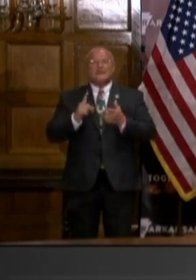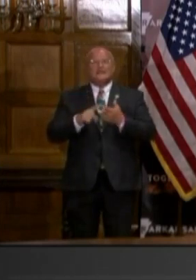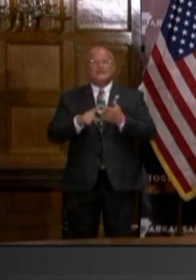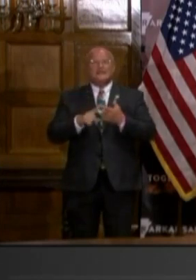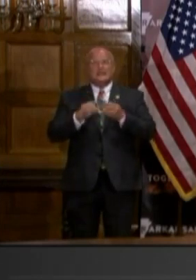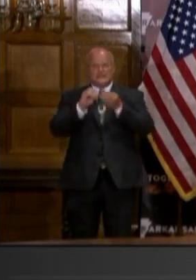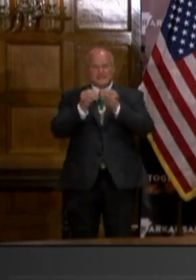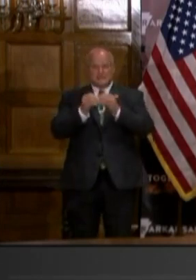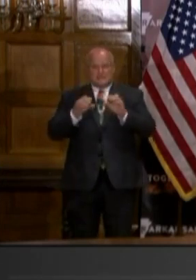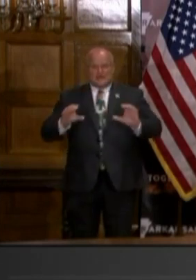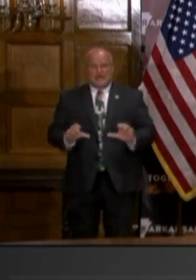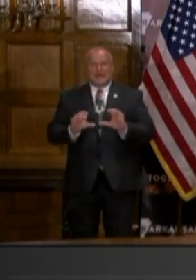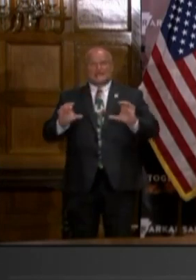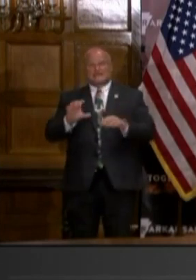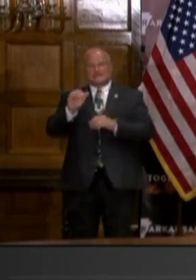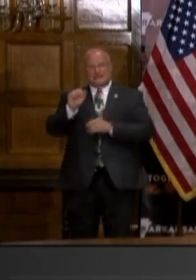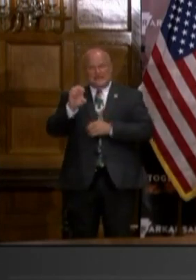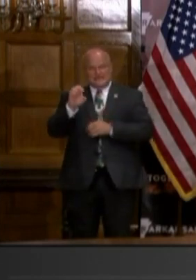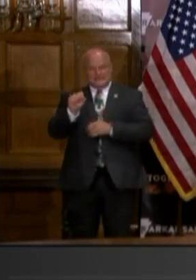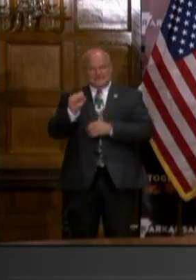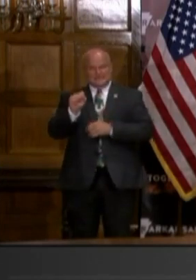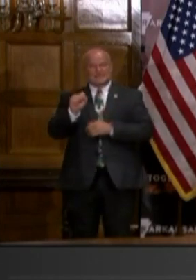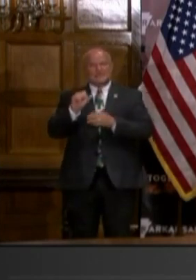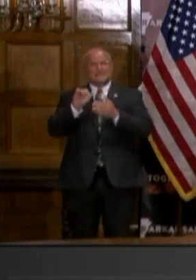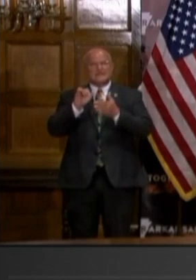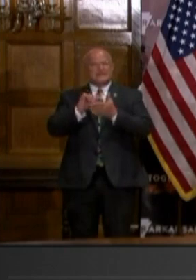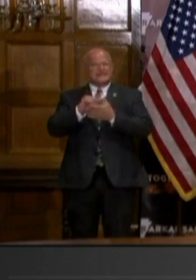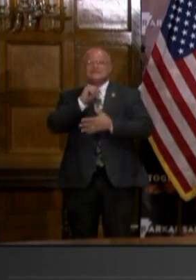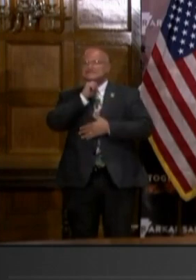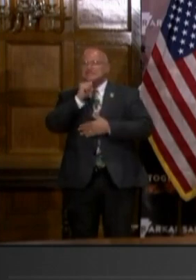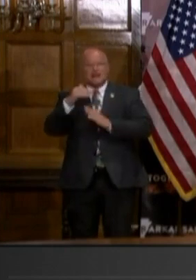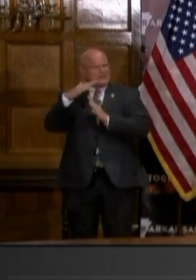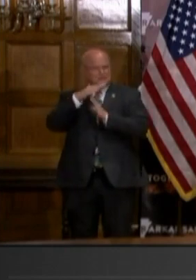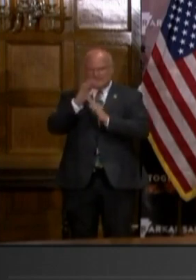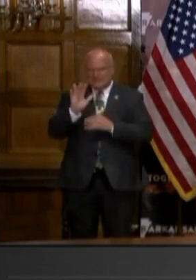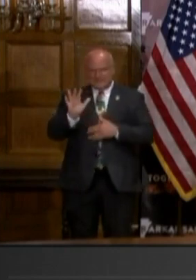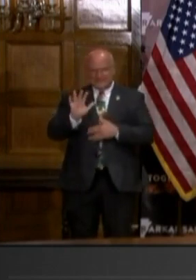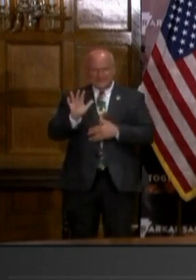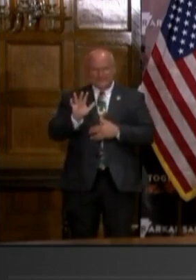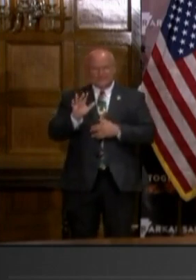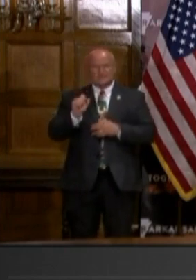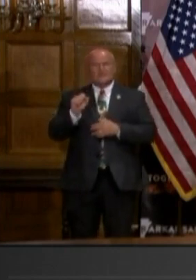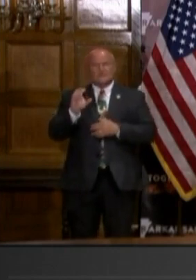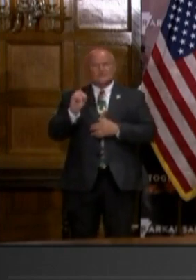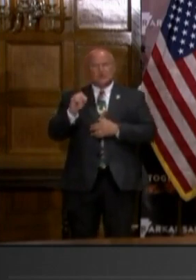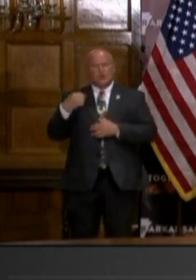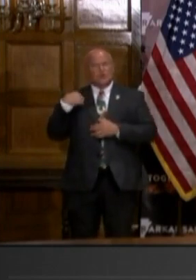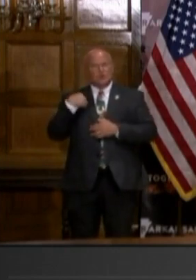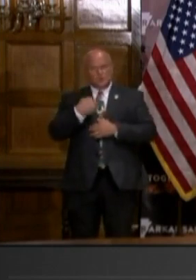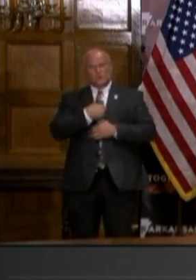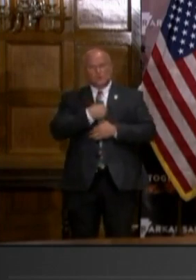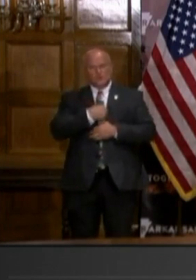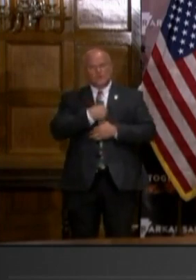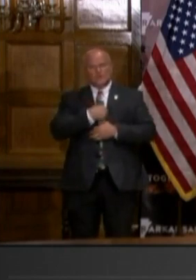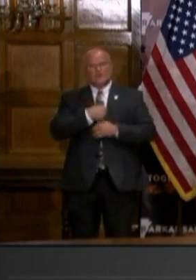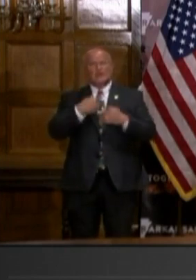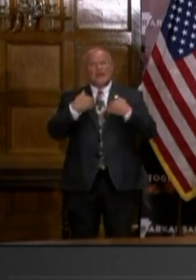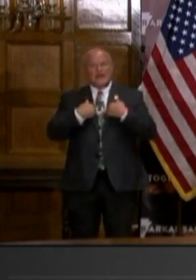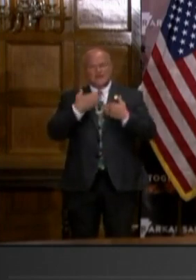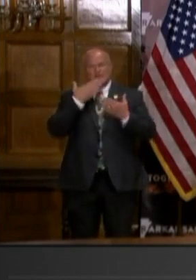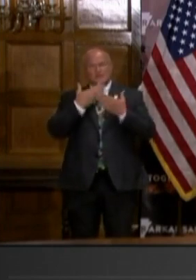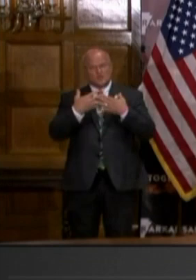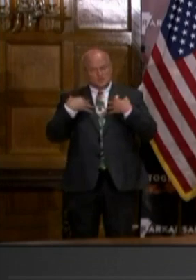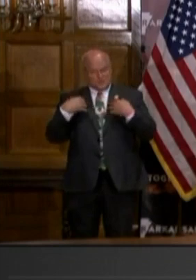to the number of active cases, that is not at our peak. And so we are having